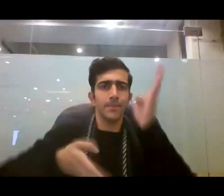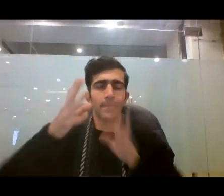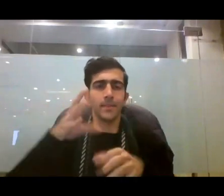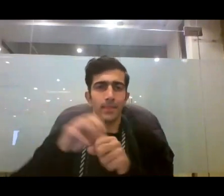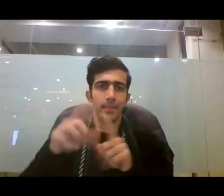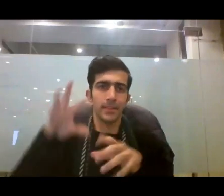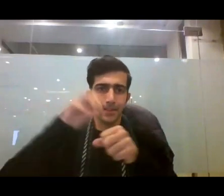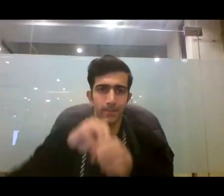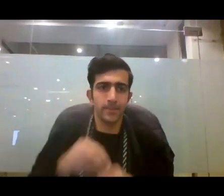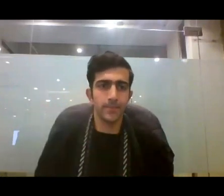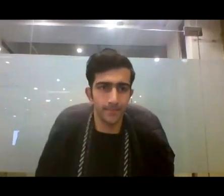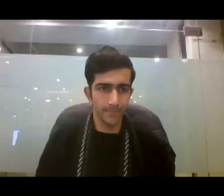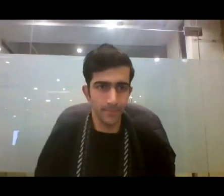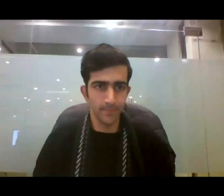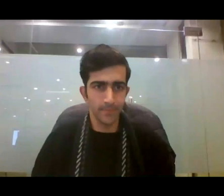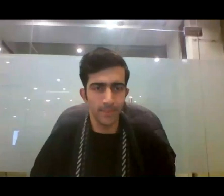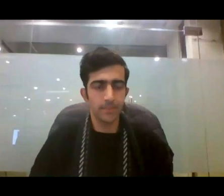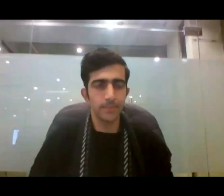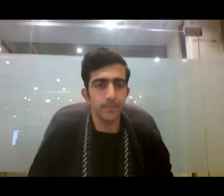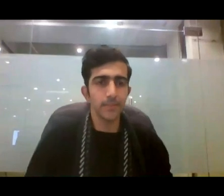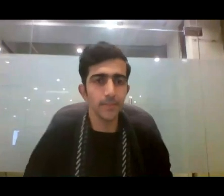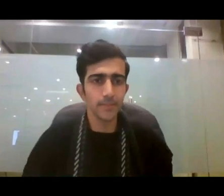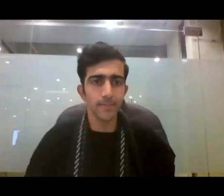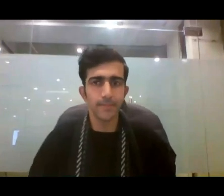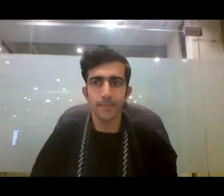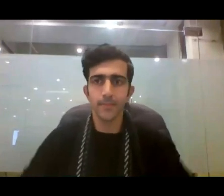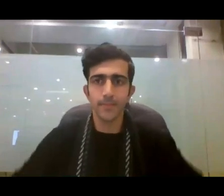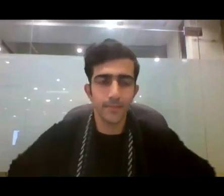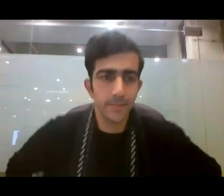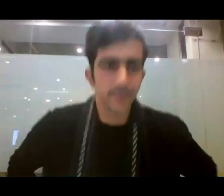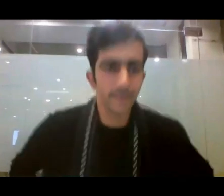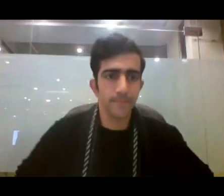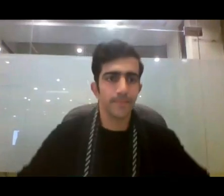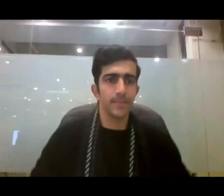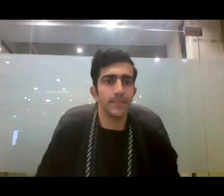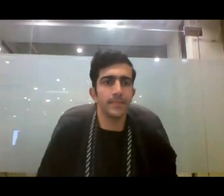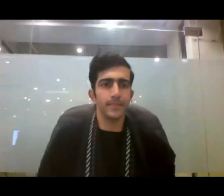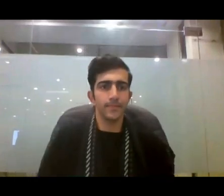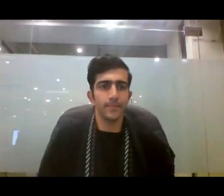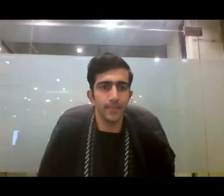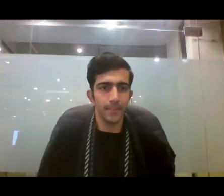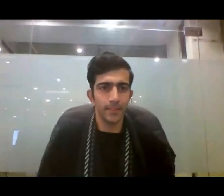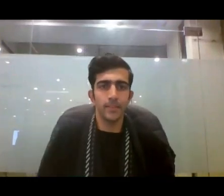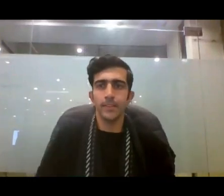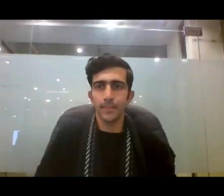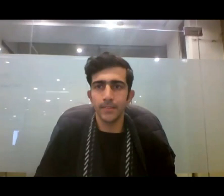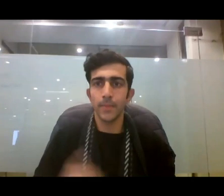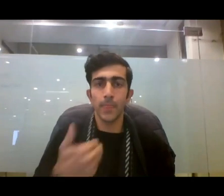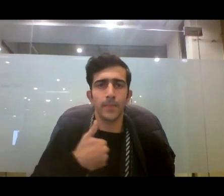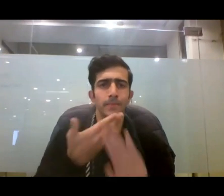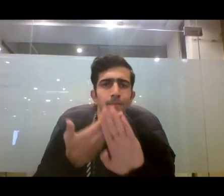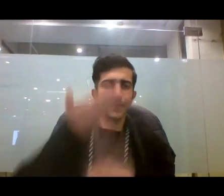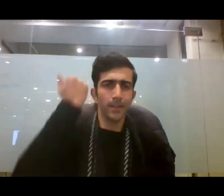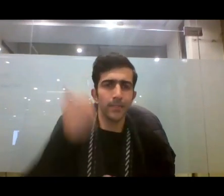Discover Holidays to support and to make the inclusive world of tourism. Yes, further.